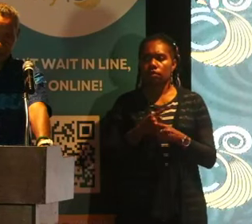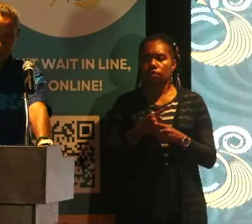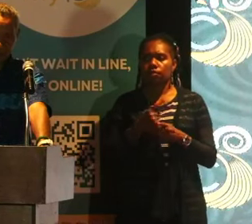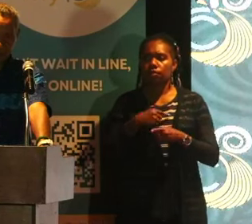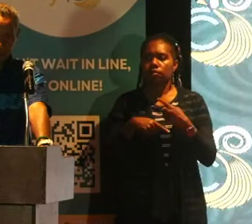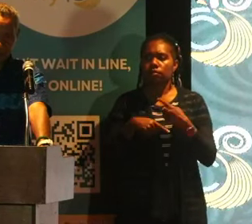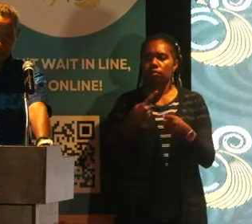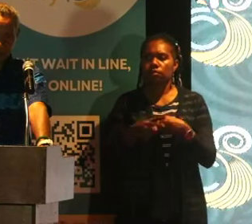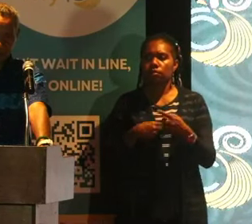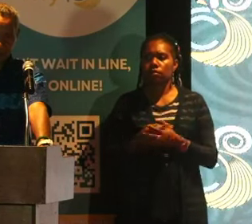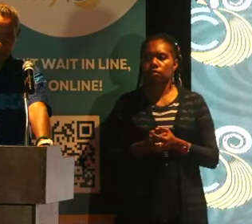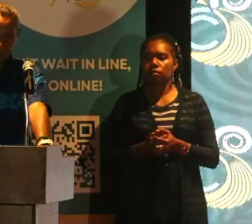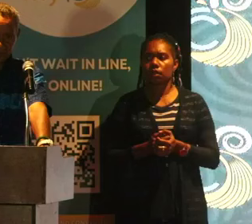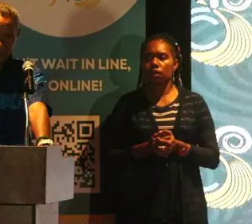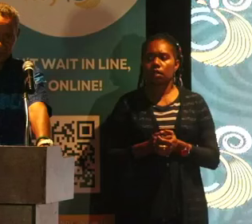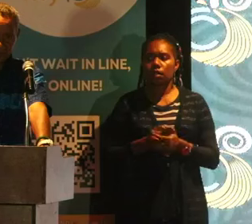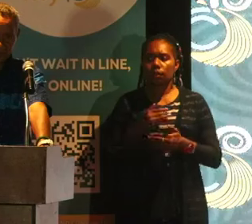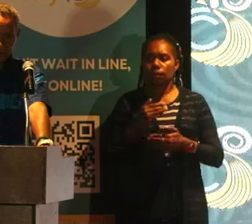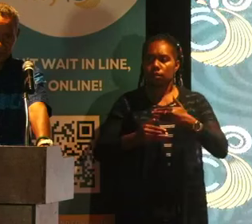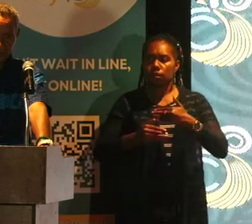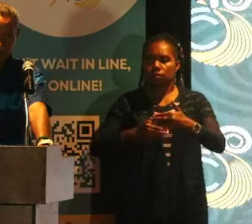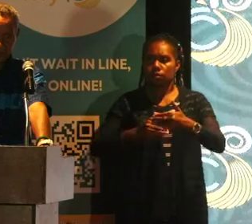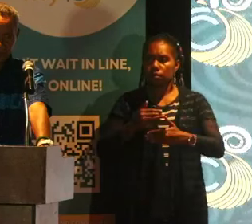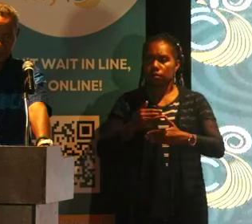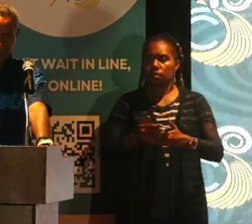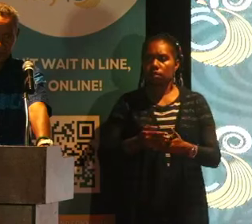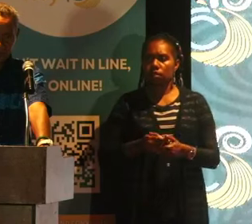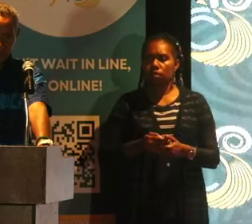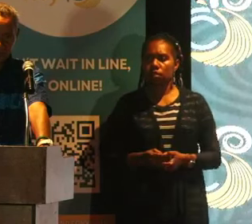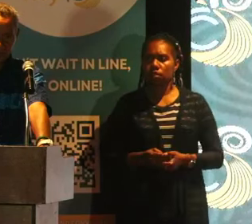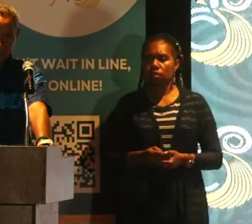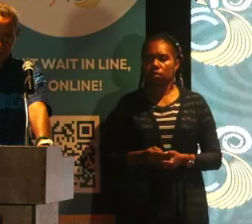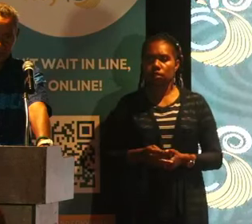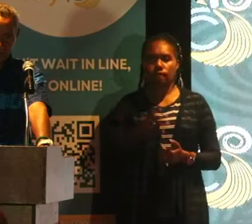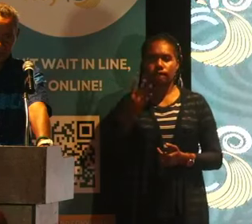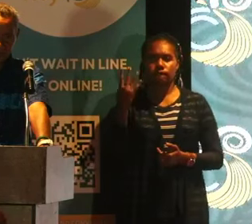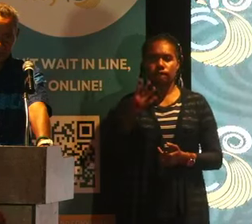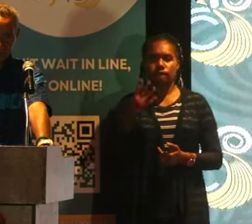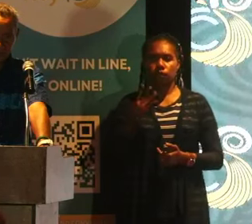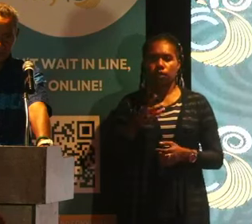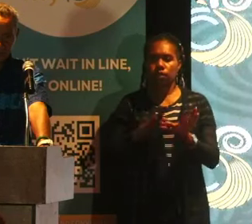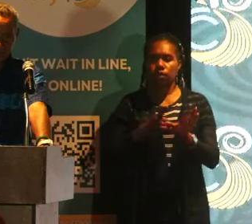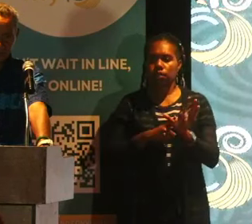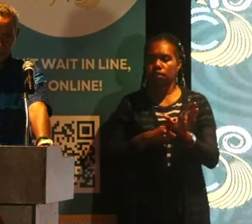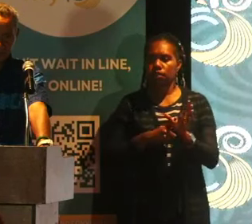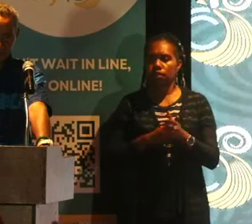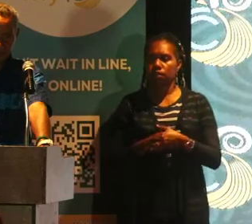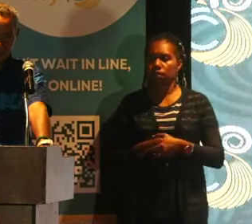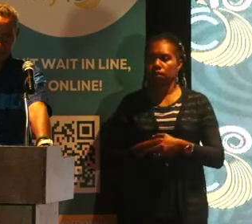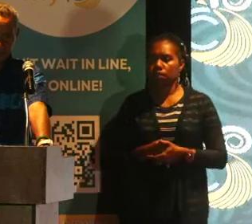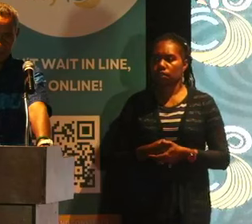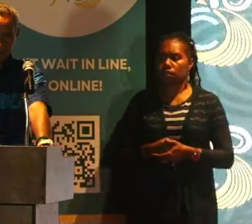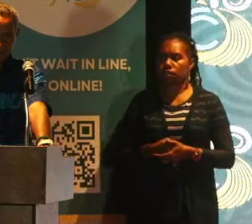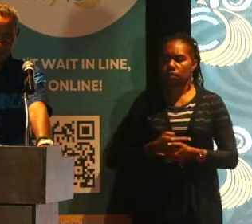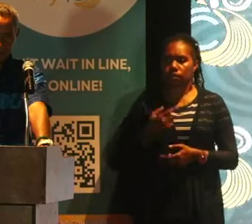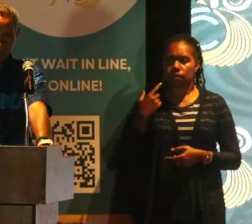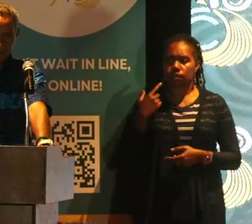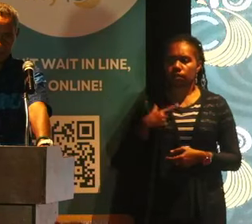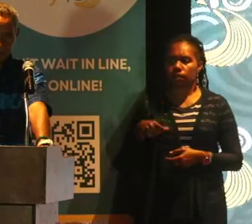also, maybe talk, yeah? Only start 14 years, only start inside the cooperative, and start before. Now, me plus stop long, but help him long,